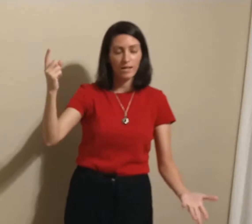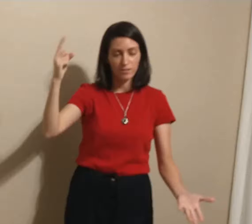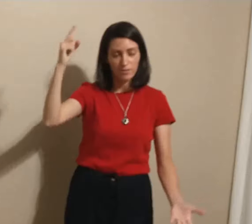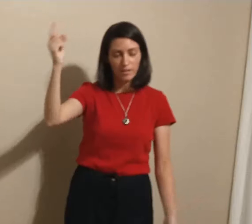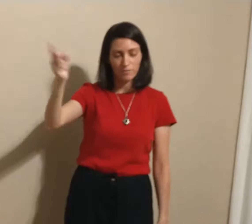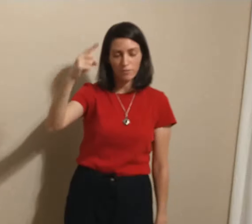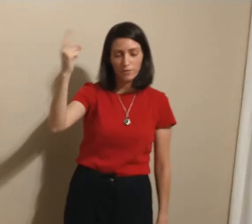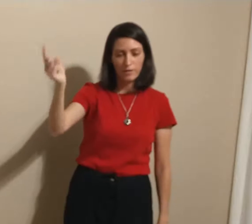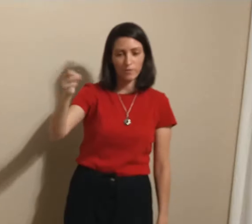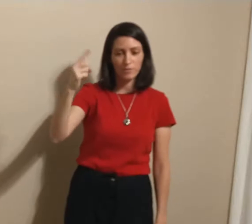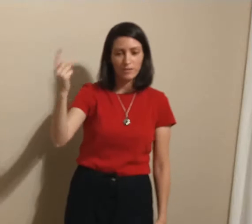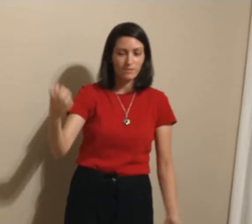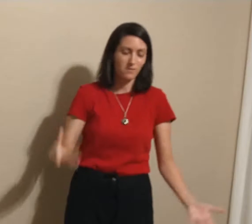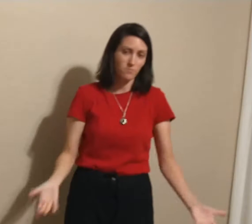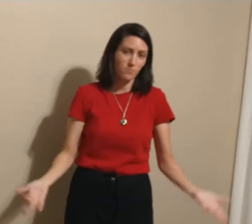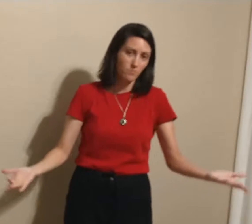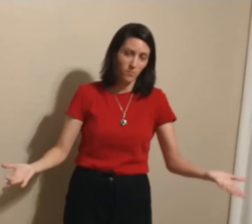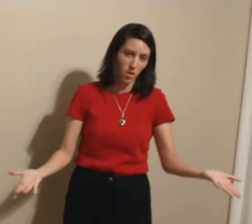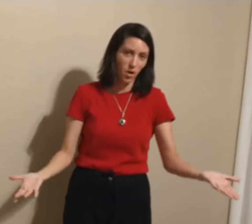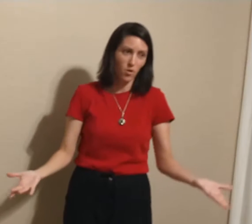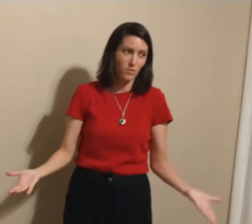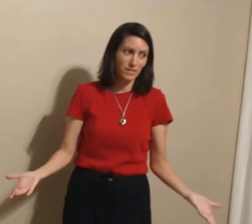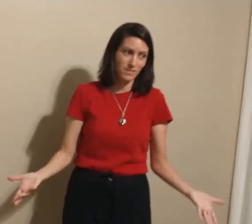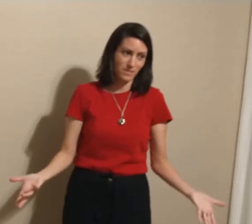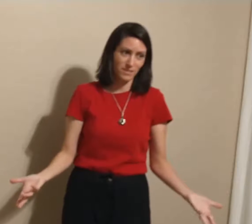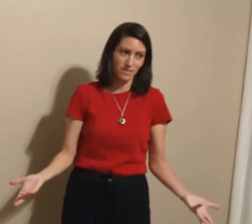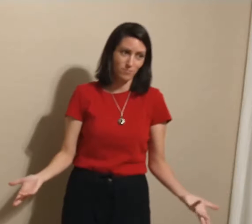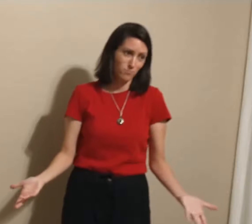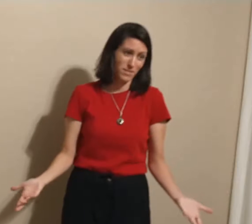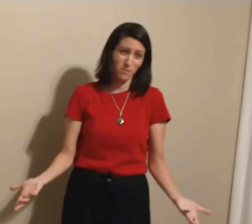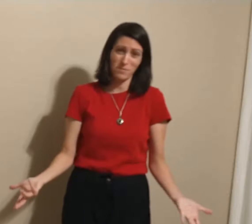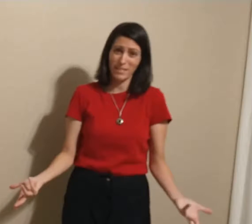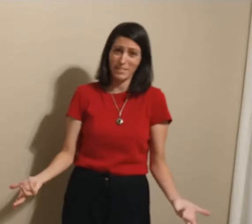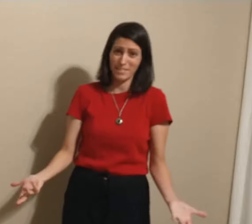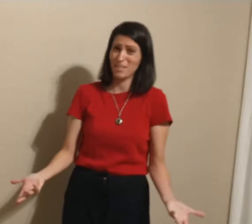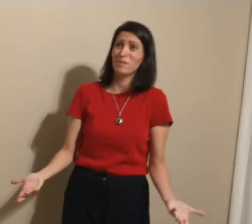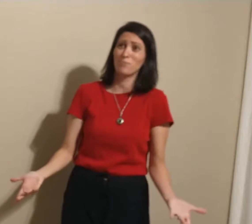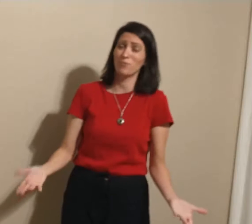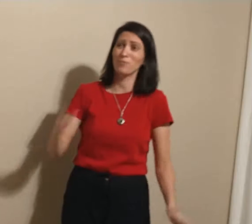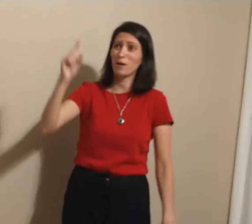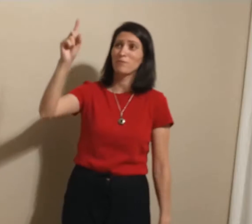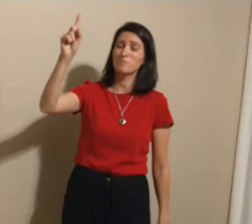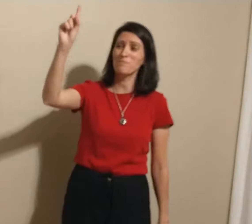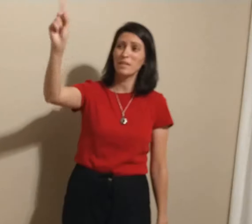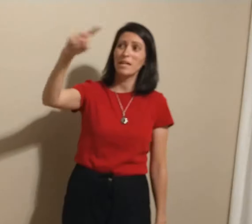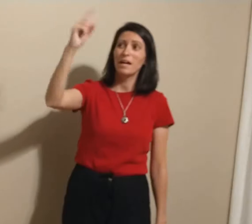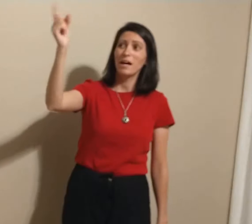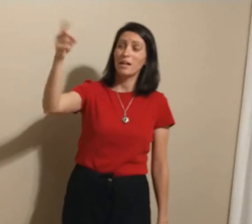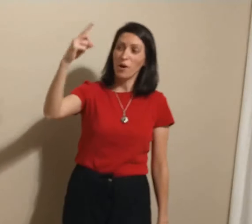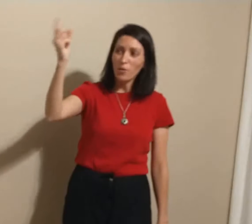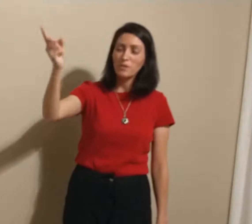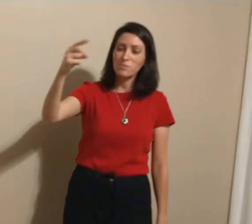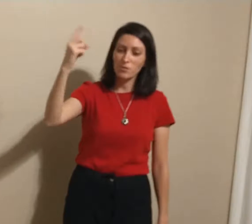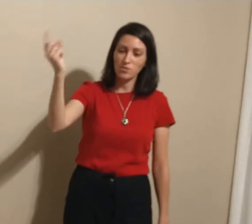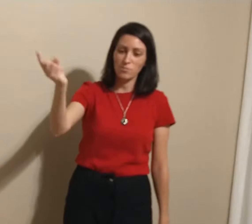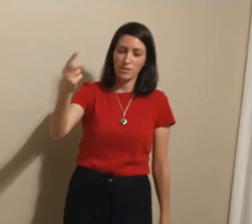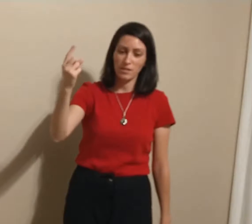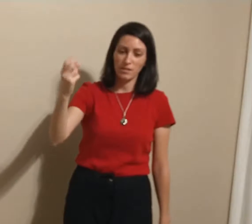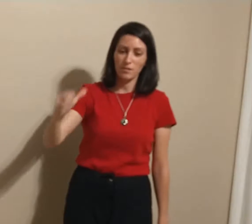do the sign for forever because always seems like a synonym for forever. I always want to be